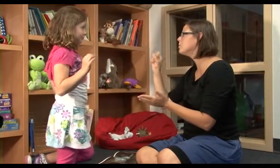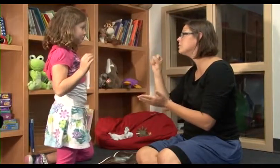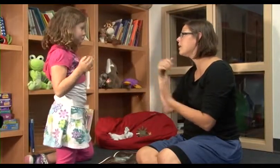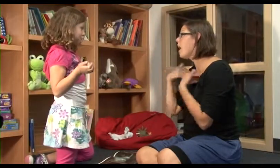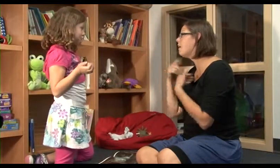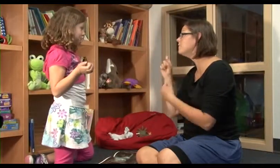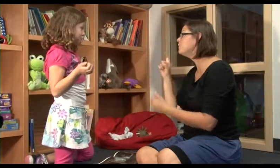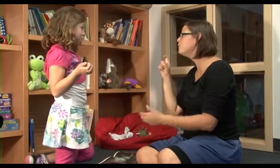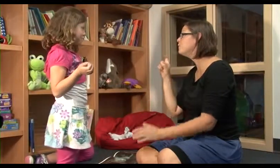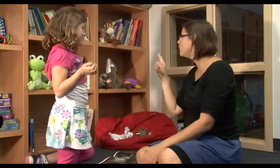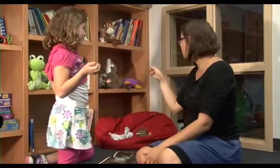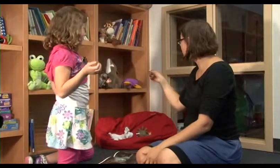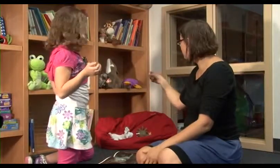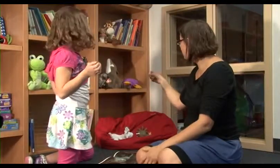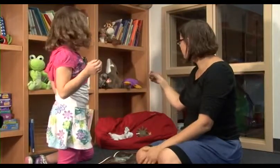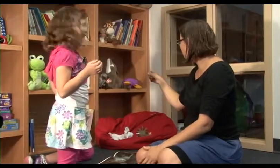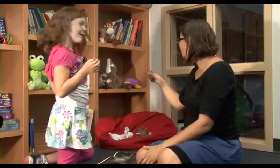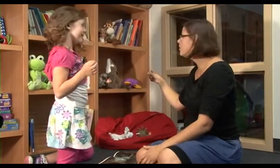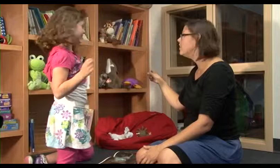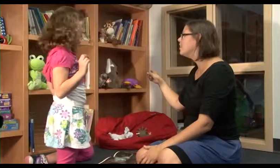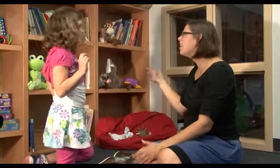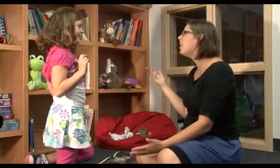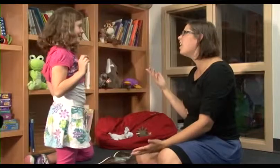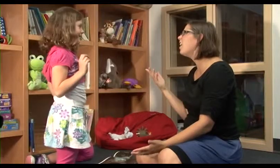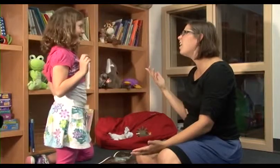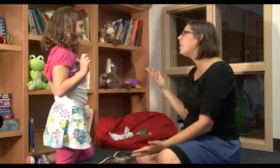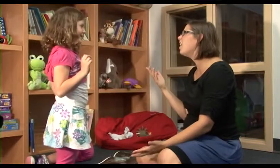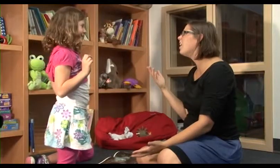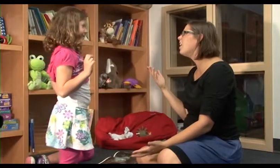Oh, what about the platypus? Do we have a platypus? No.